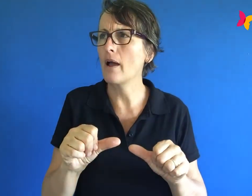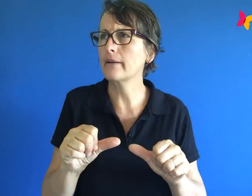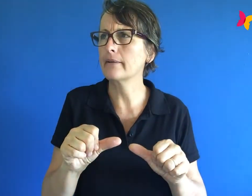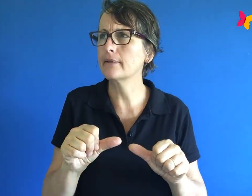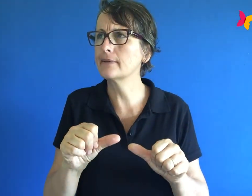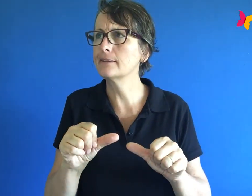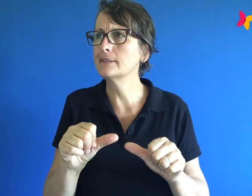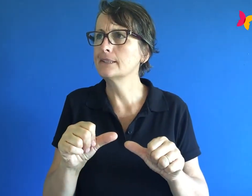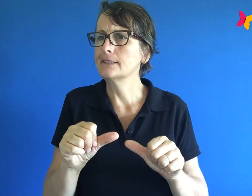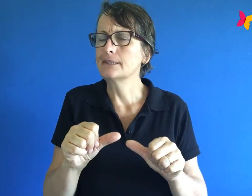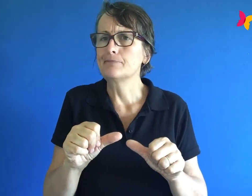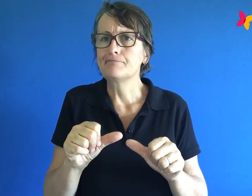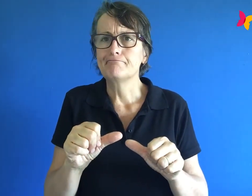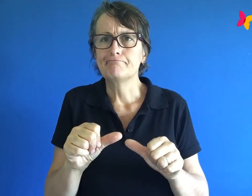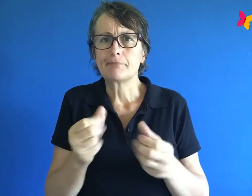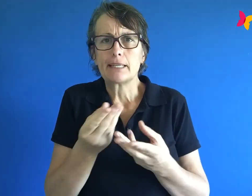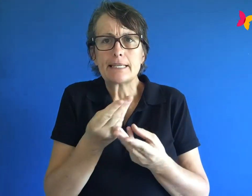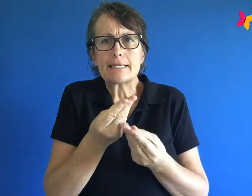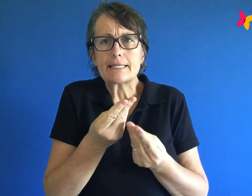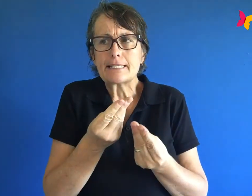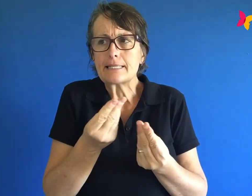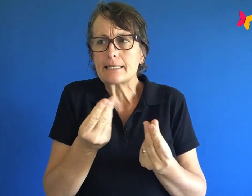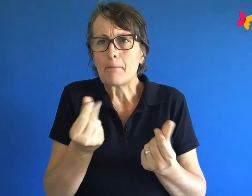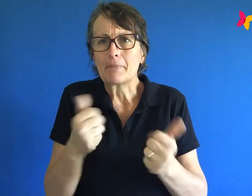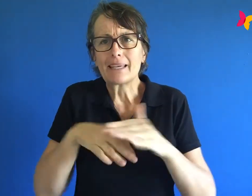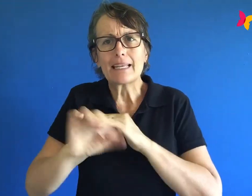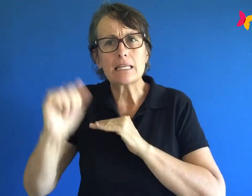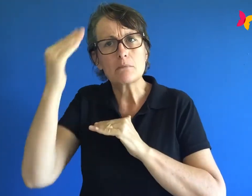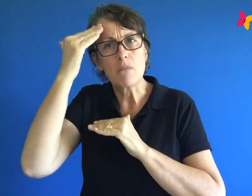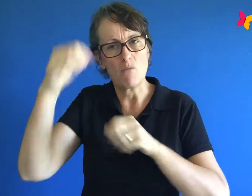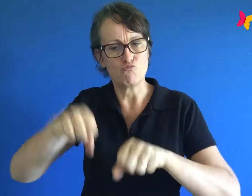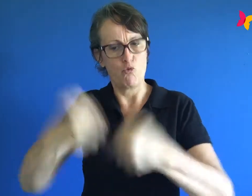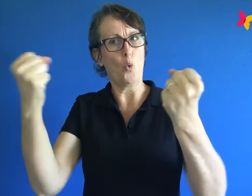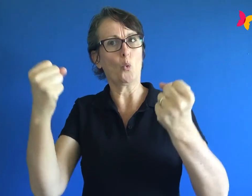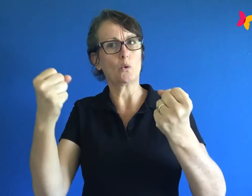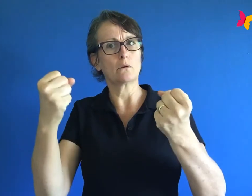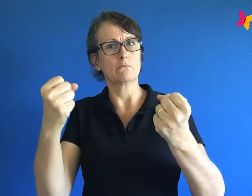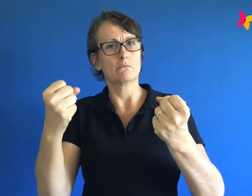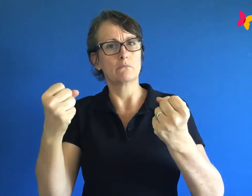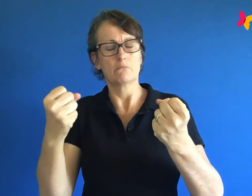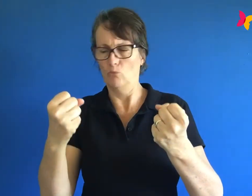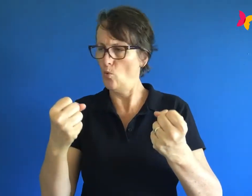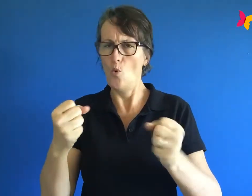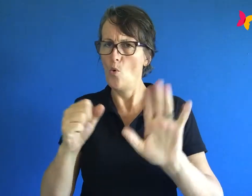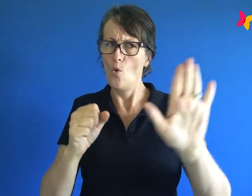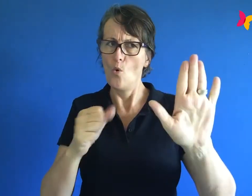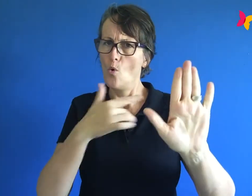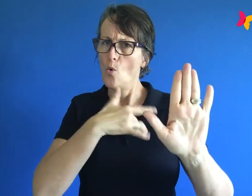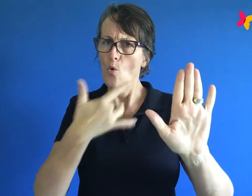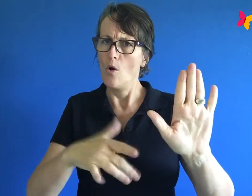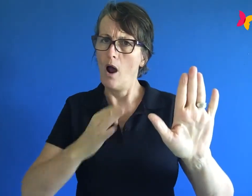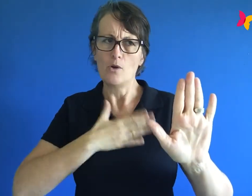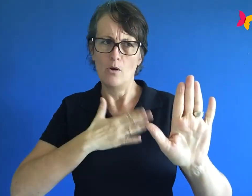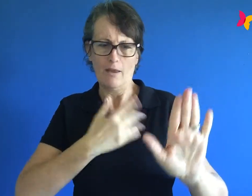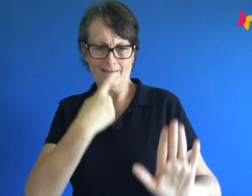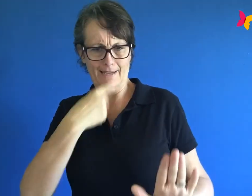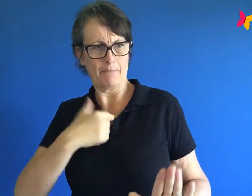something fundamental about him was broken, and that's offensive as a parent. It kind of took me